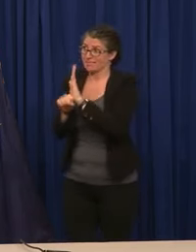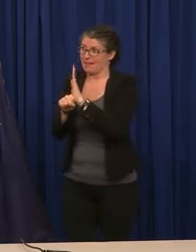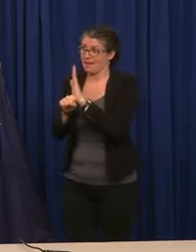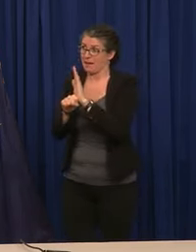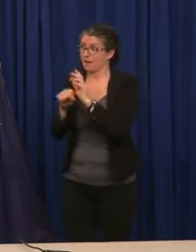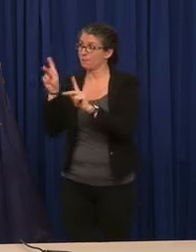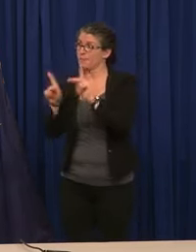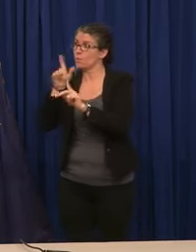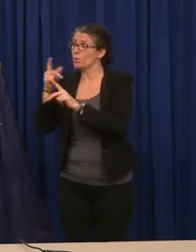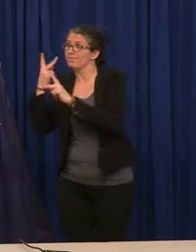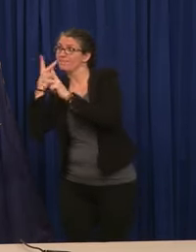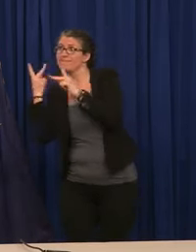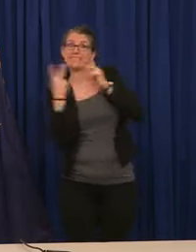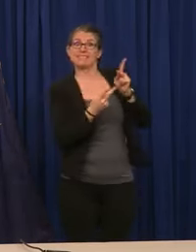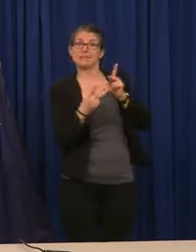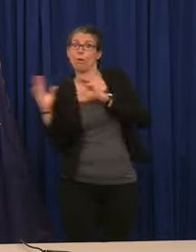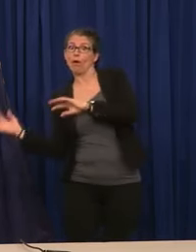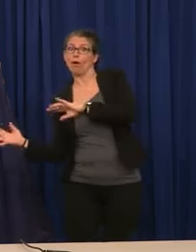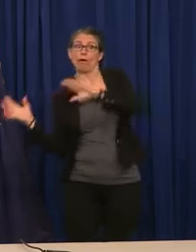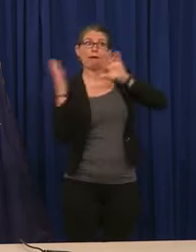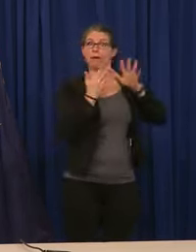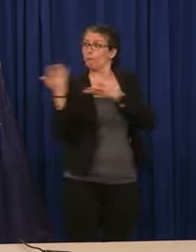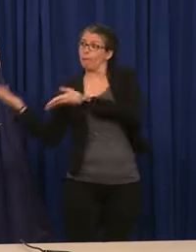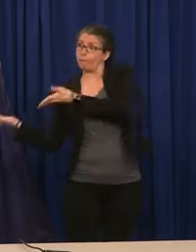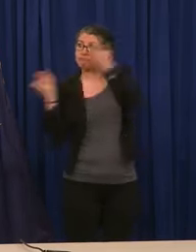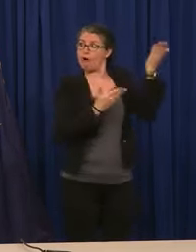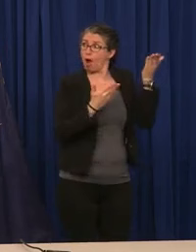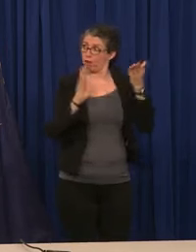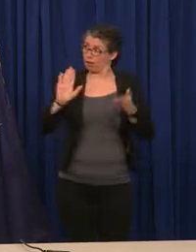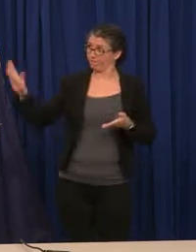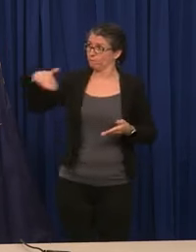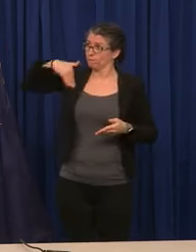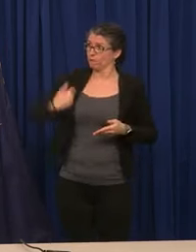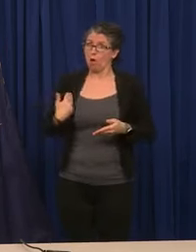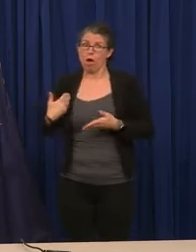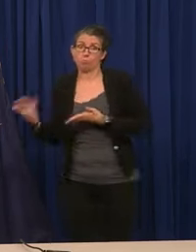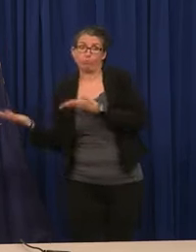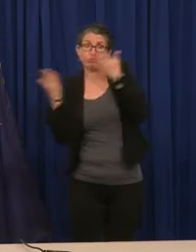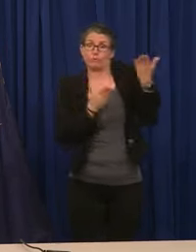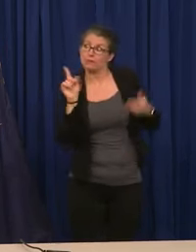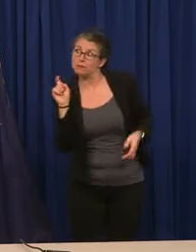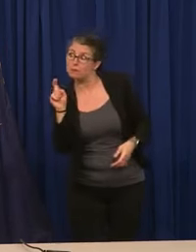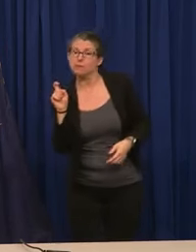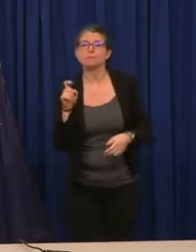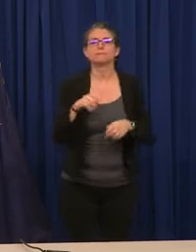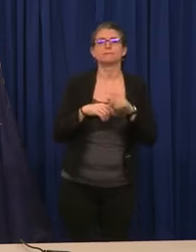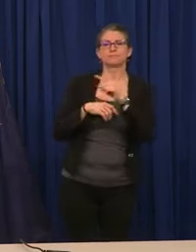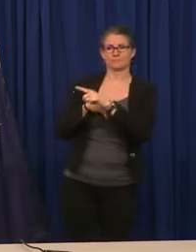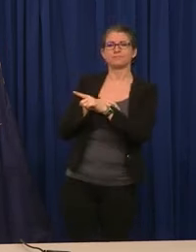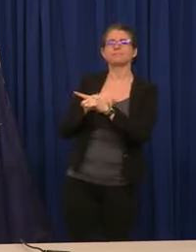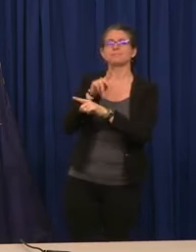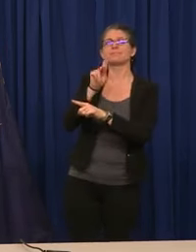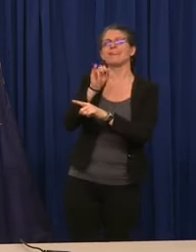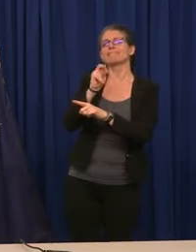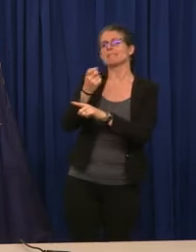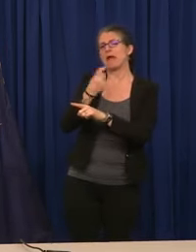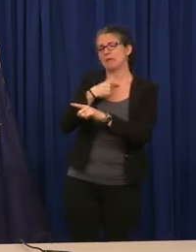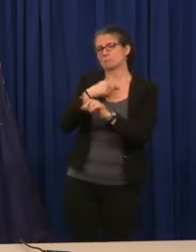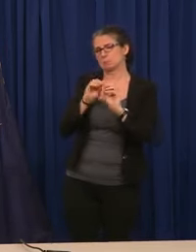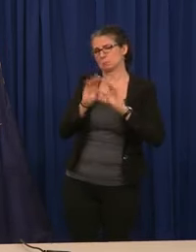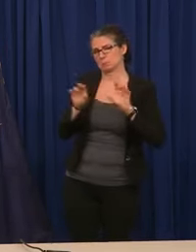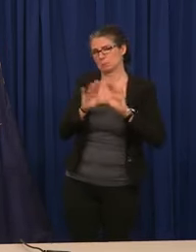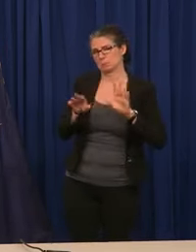that? Great. So Kevin's question is, from an epidemiological perspective, what other insights do we have on the cases